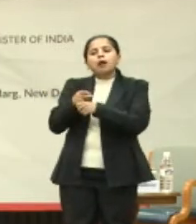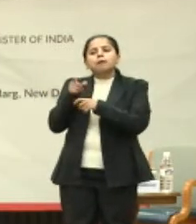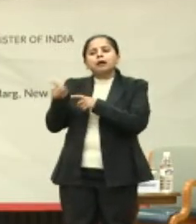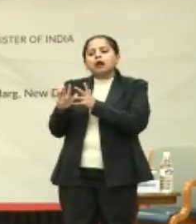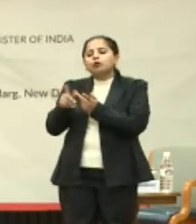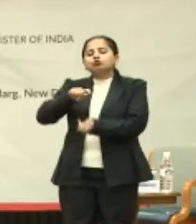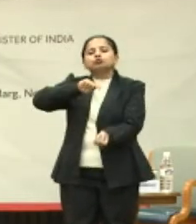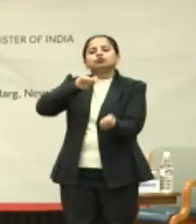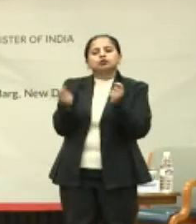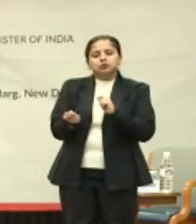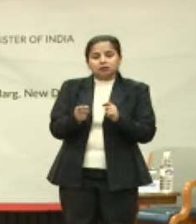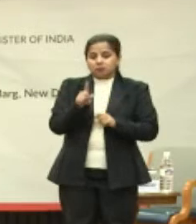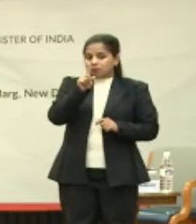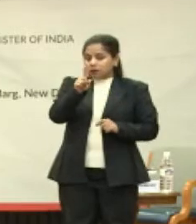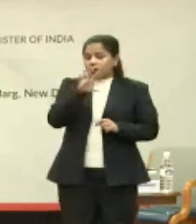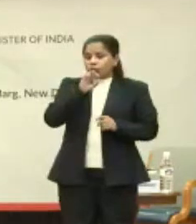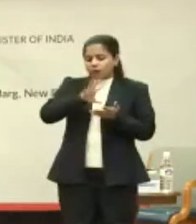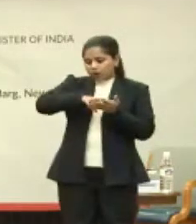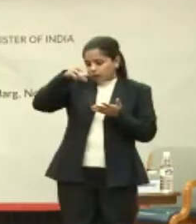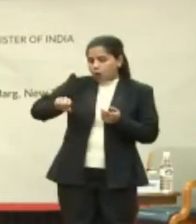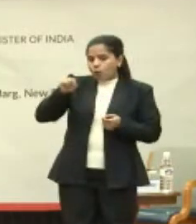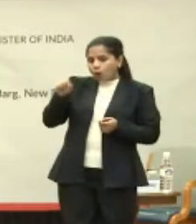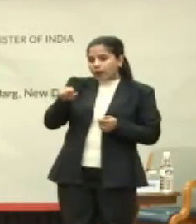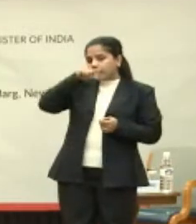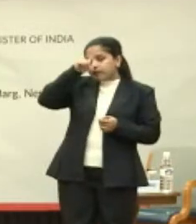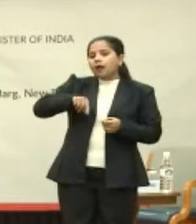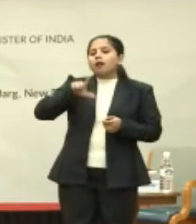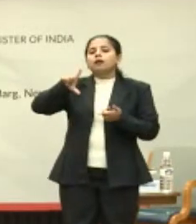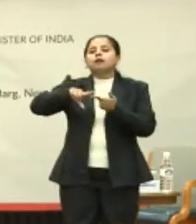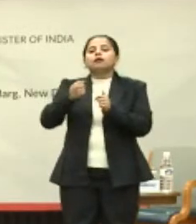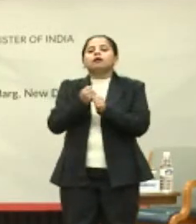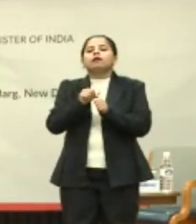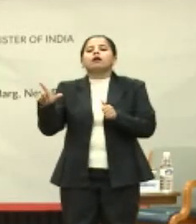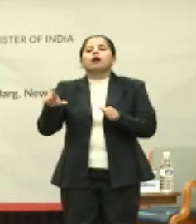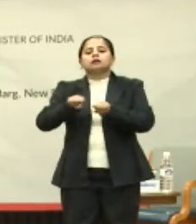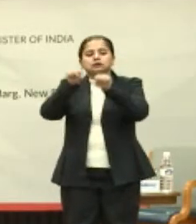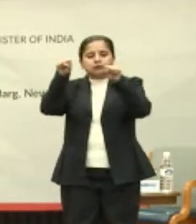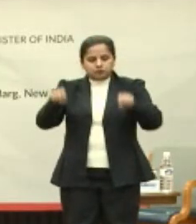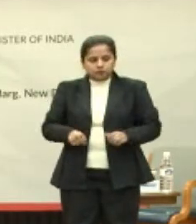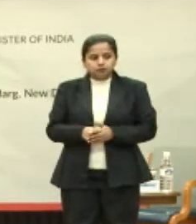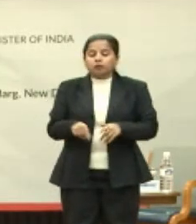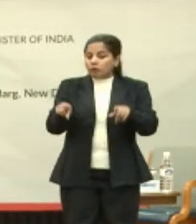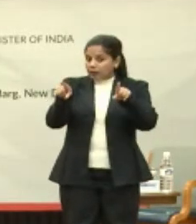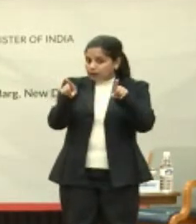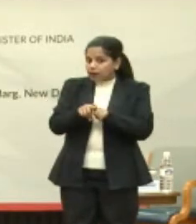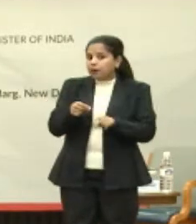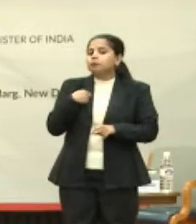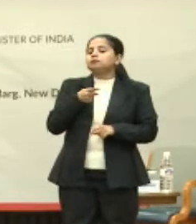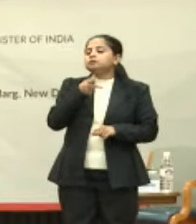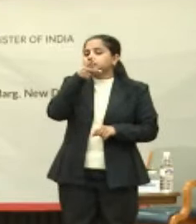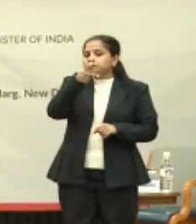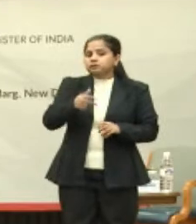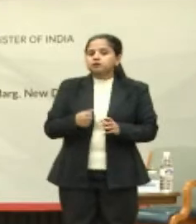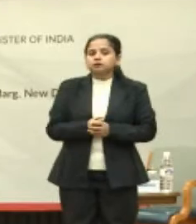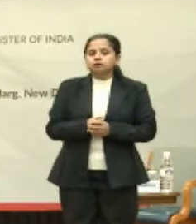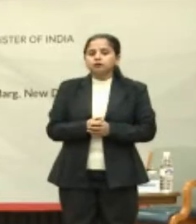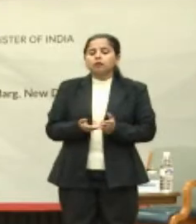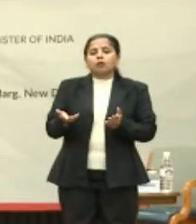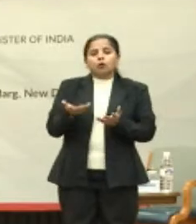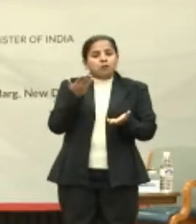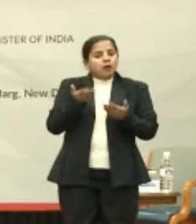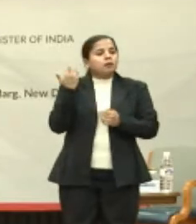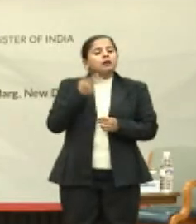also decolonizing India's legal system. And also, as Argha